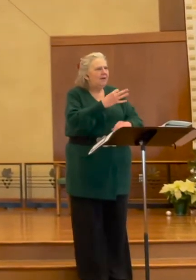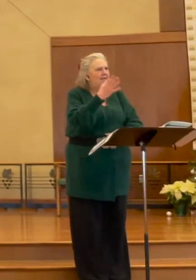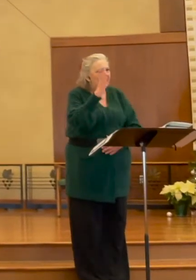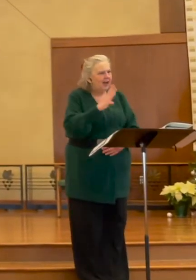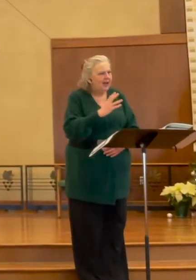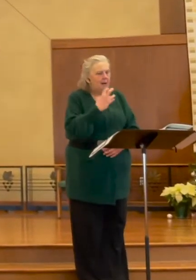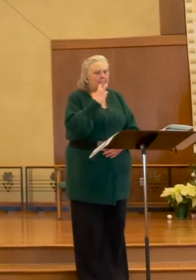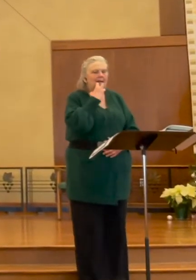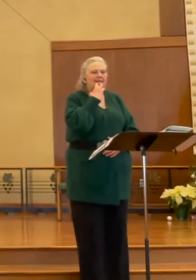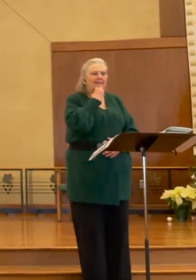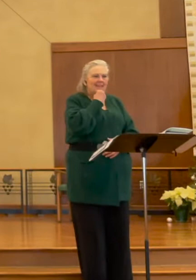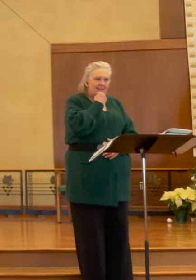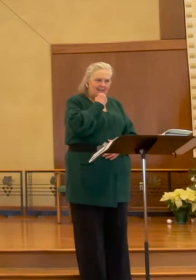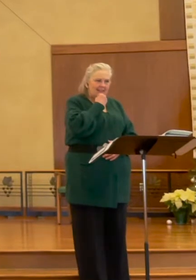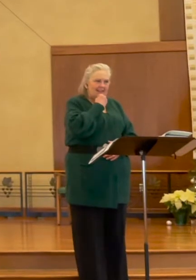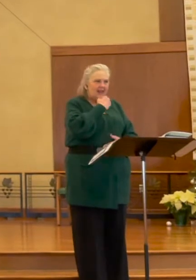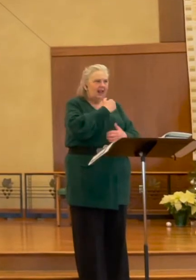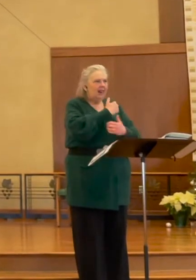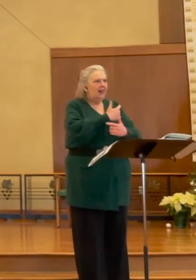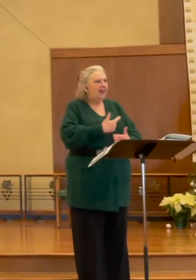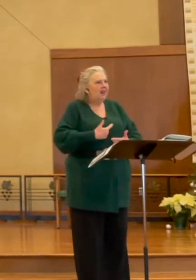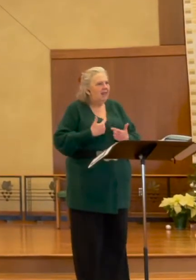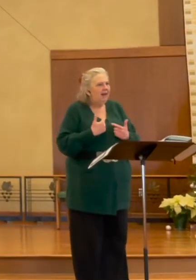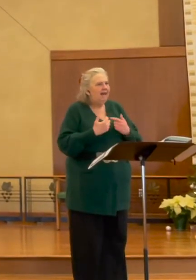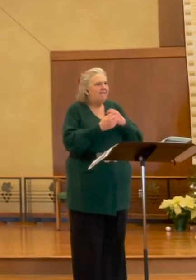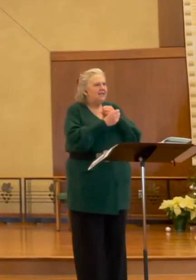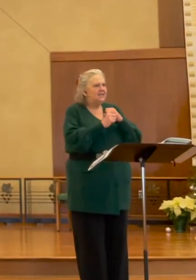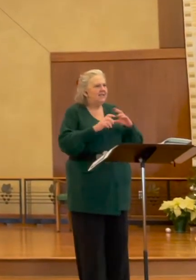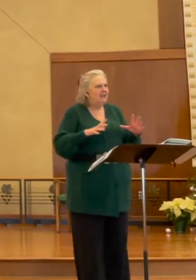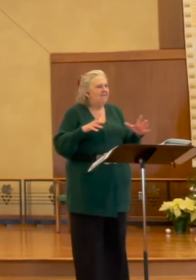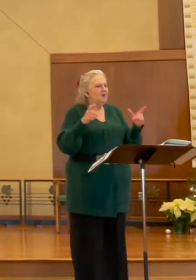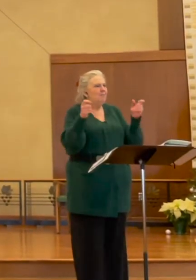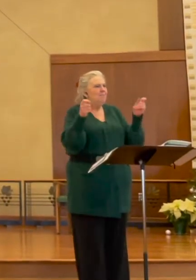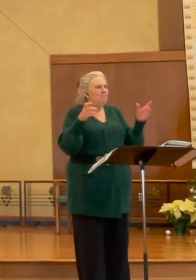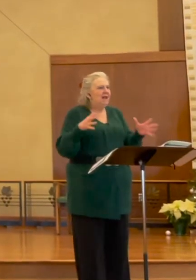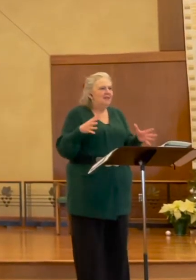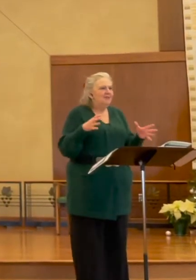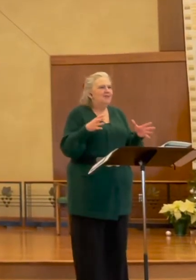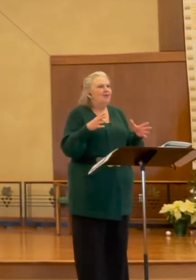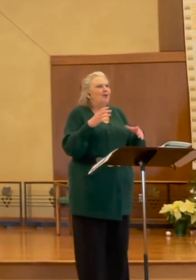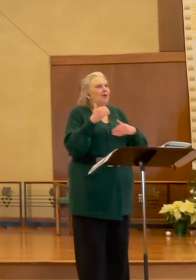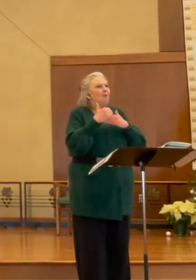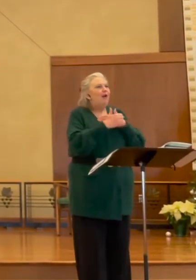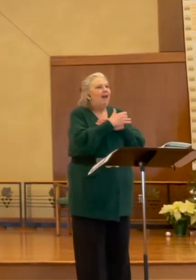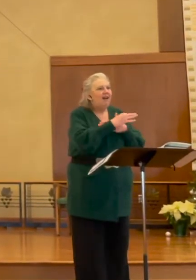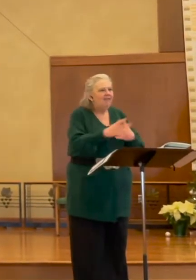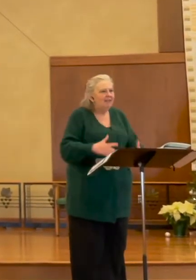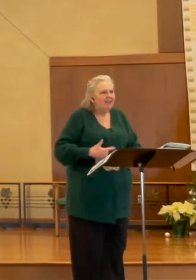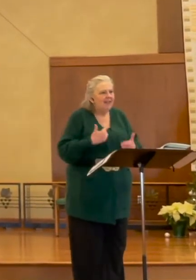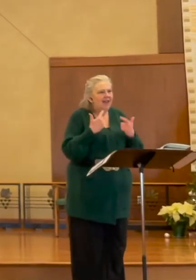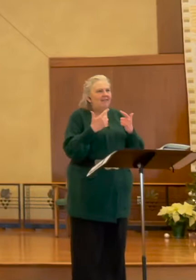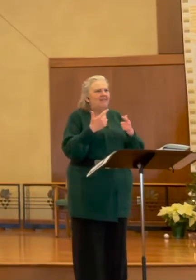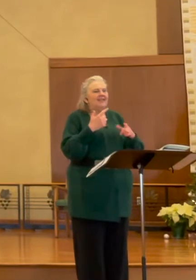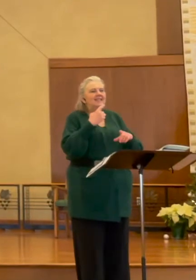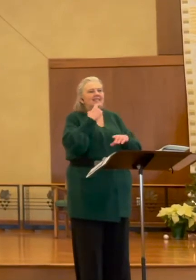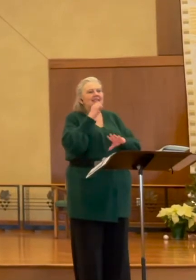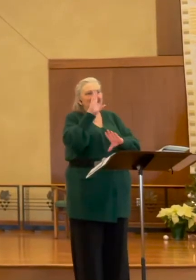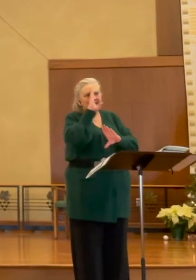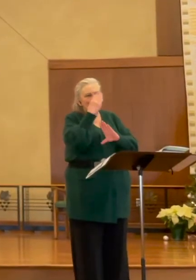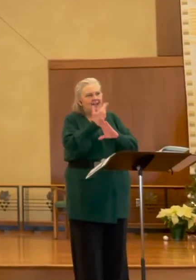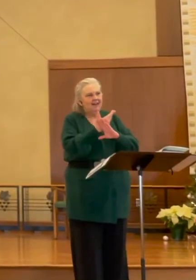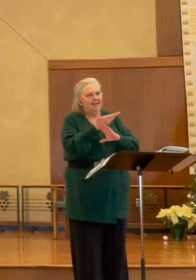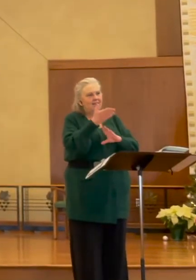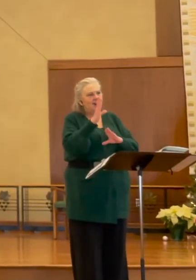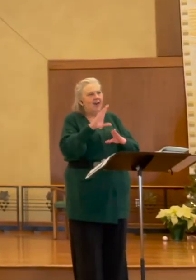the Life, Savior, Master, Bread of Life. And here it says Jesus, Son of God, the